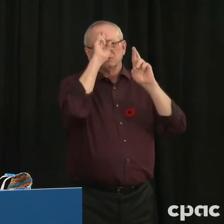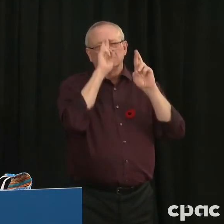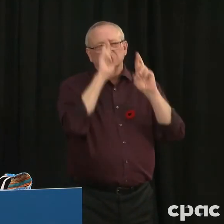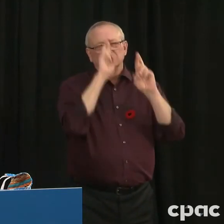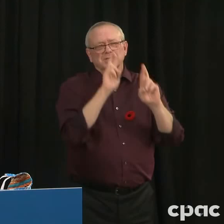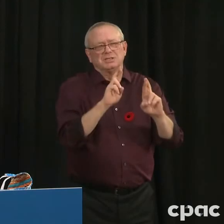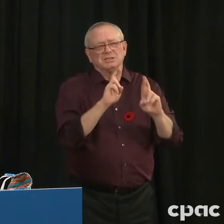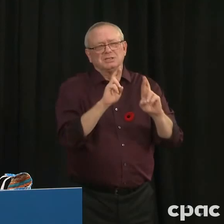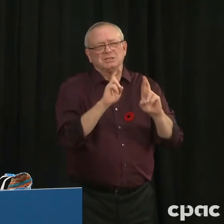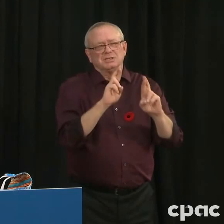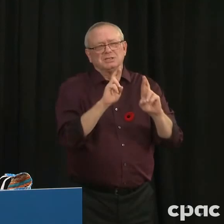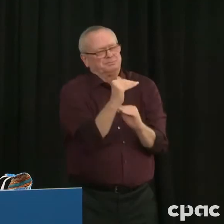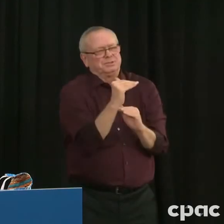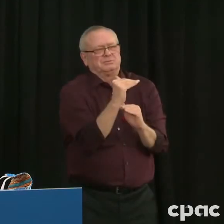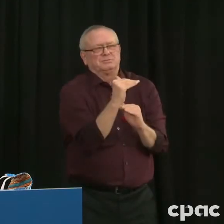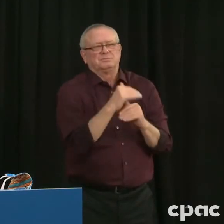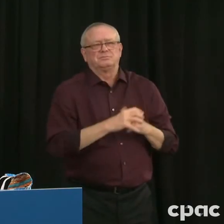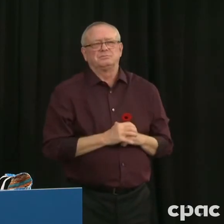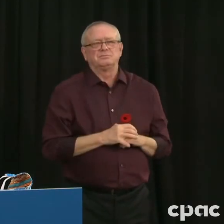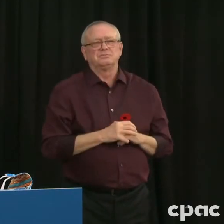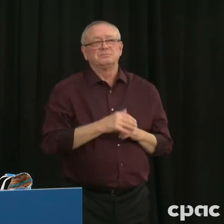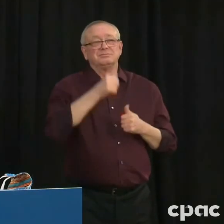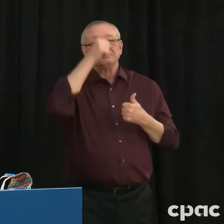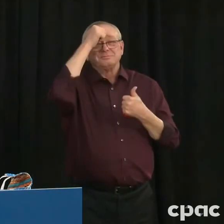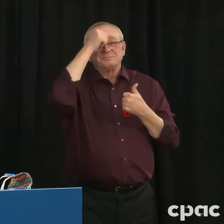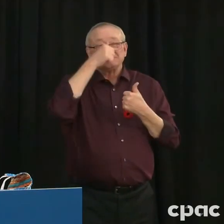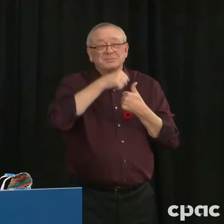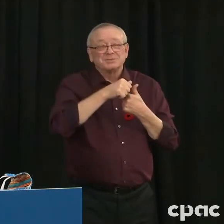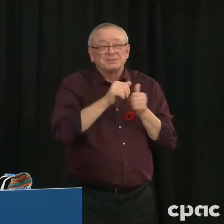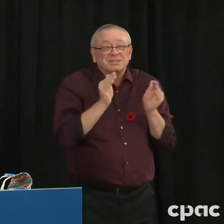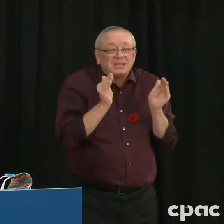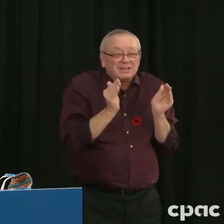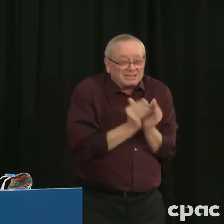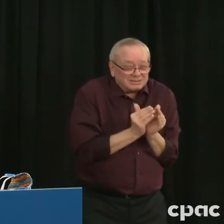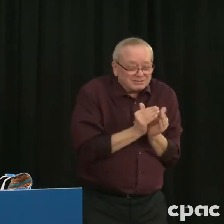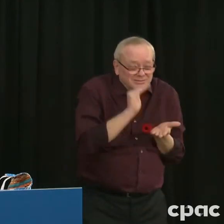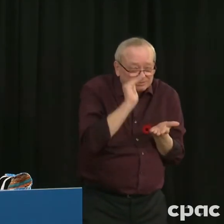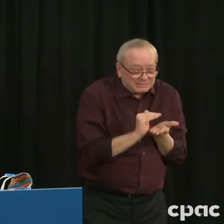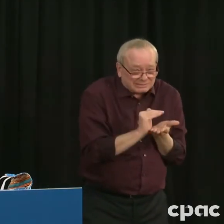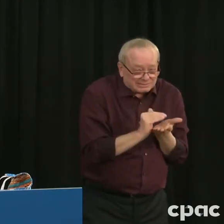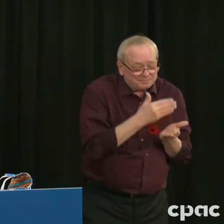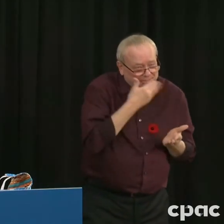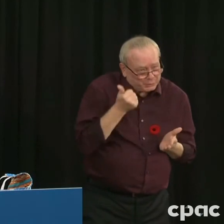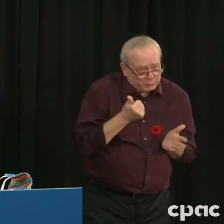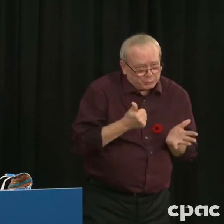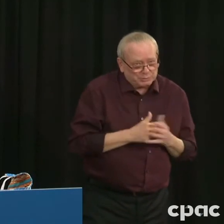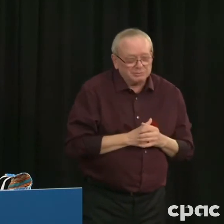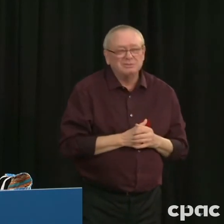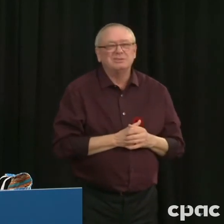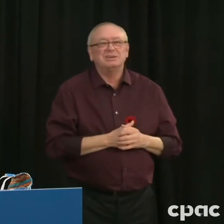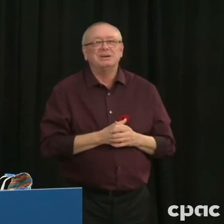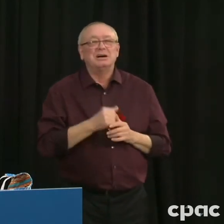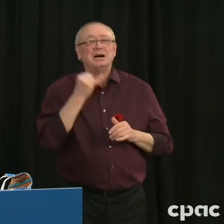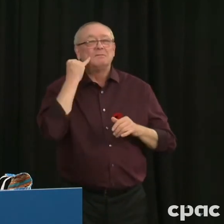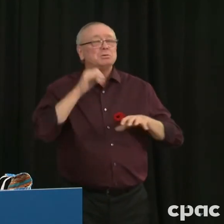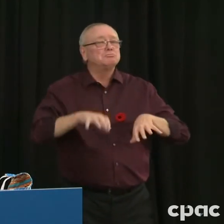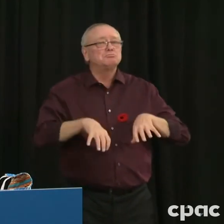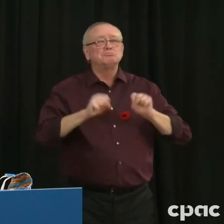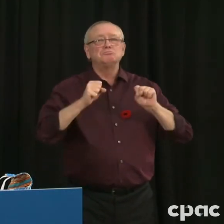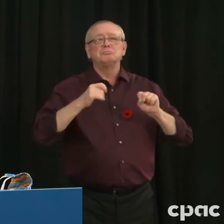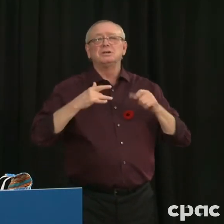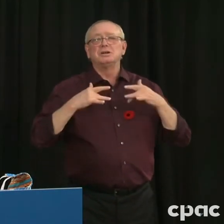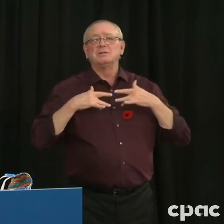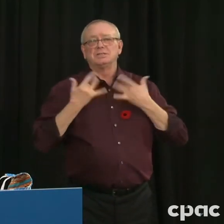right now. Organizers should consider ways to screen people who are attending to confirm they are not